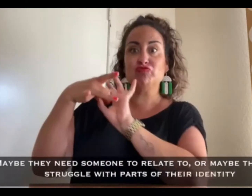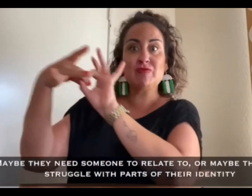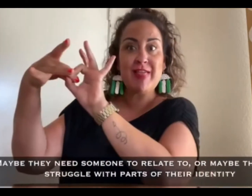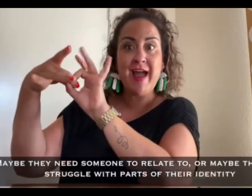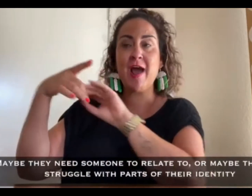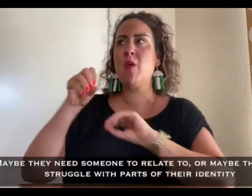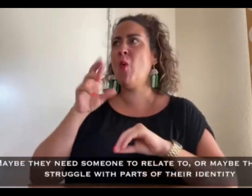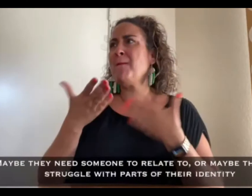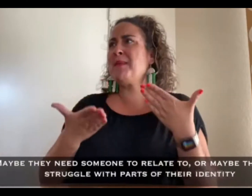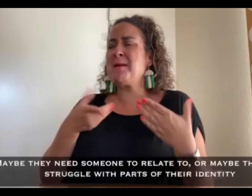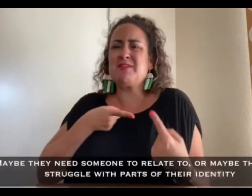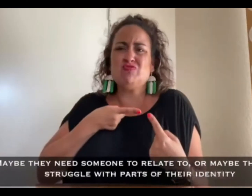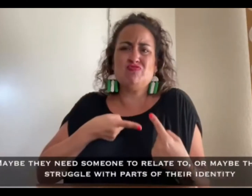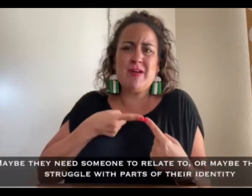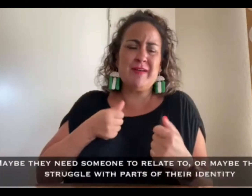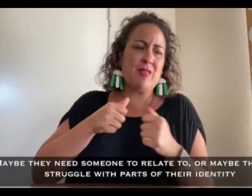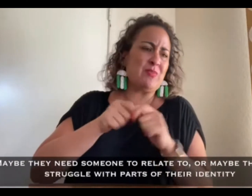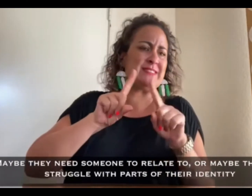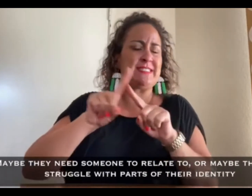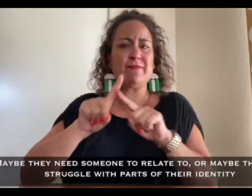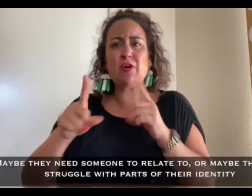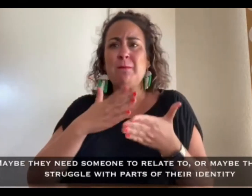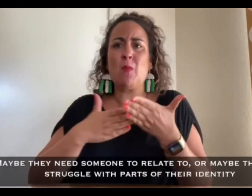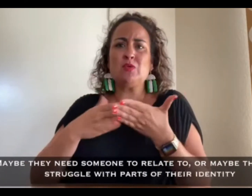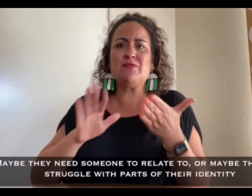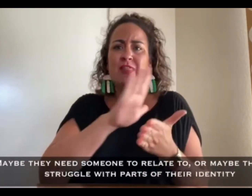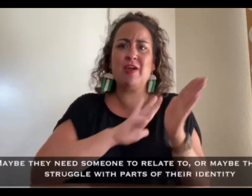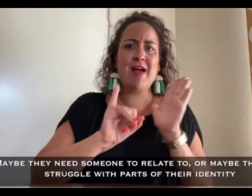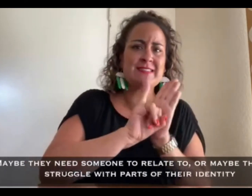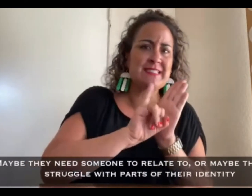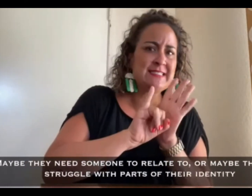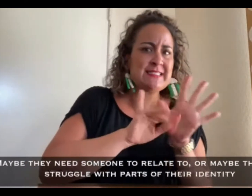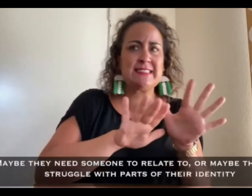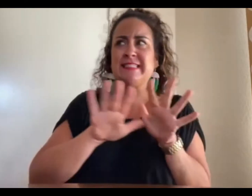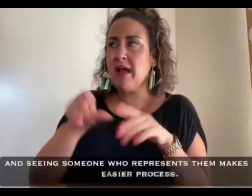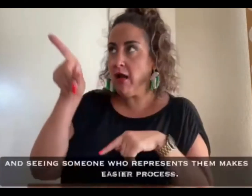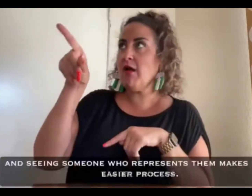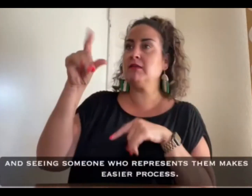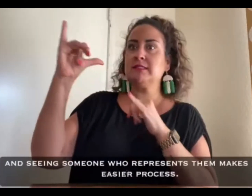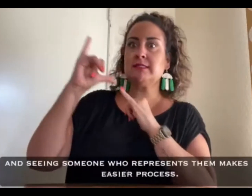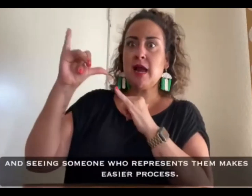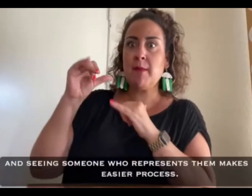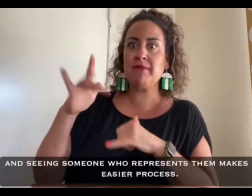parts of their identity. And seeing someone who represents them makes it an easier process.